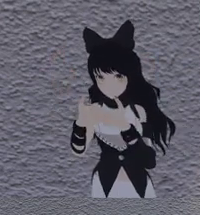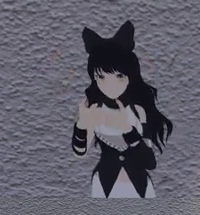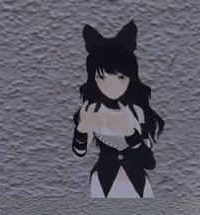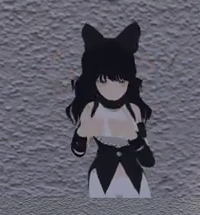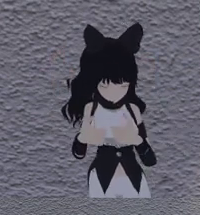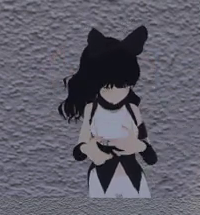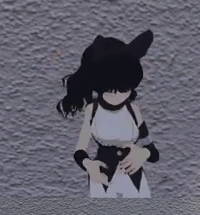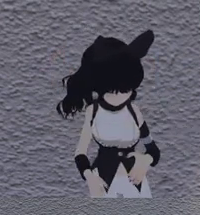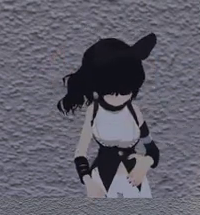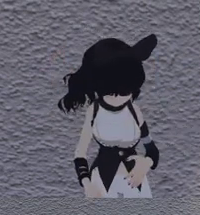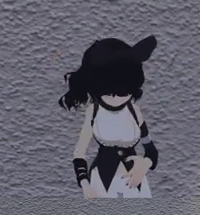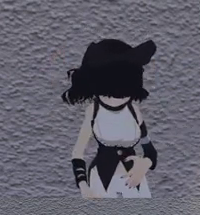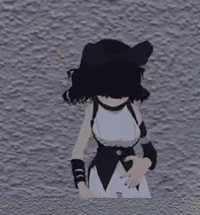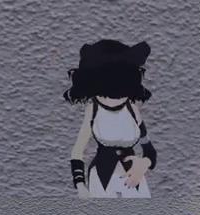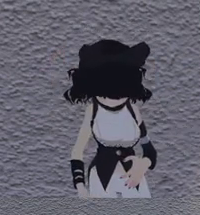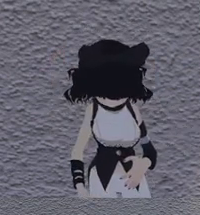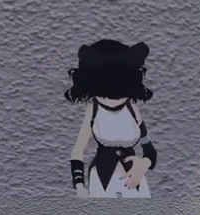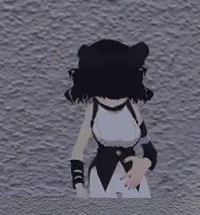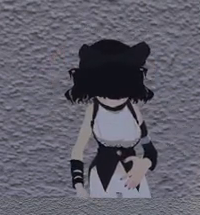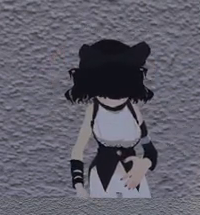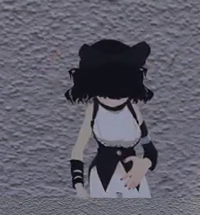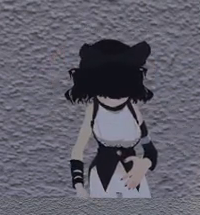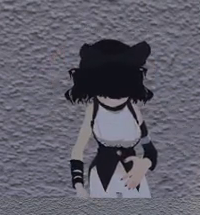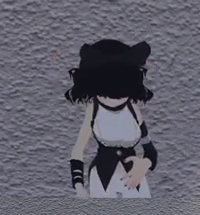Mm-hmm. Challenge.